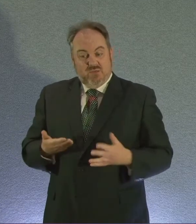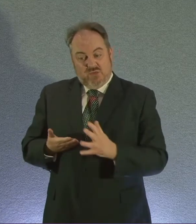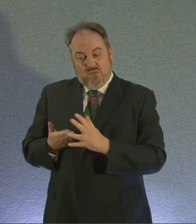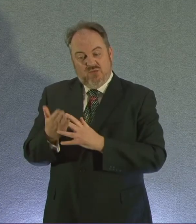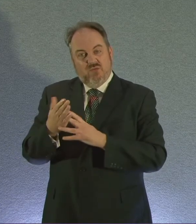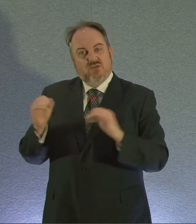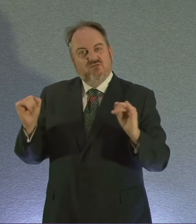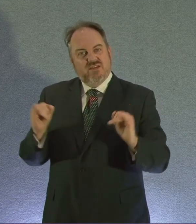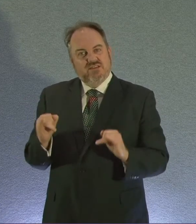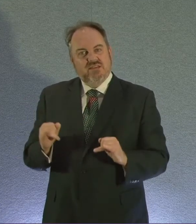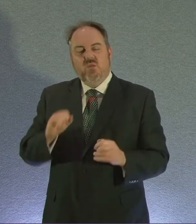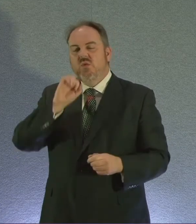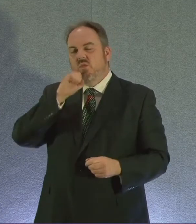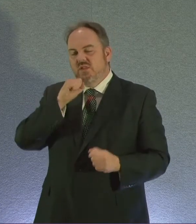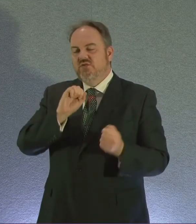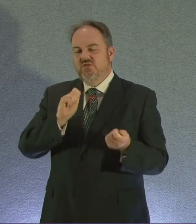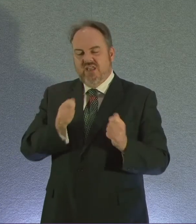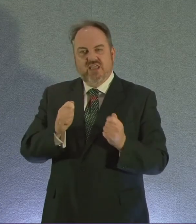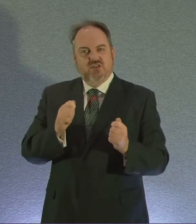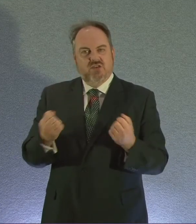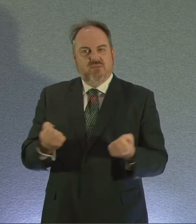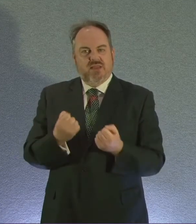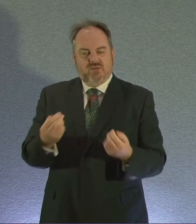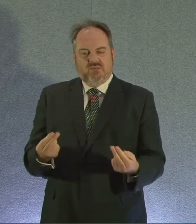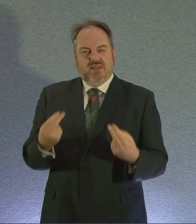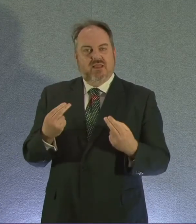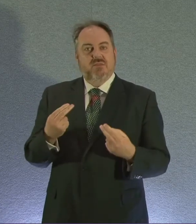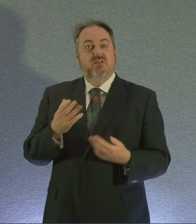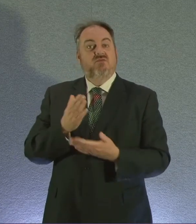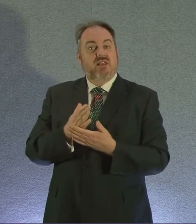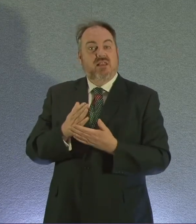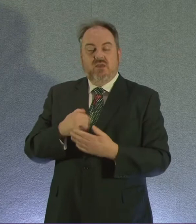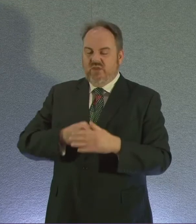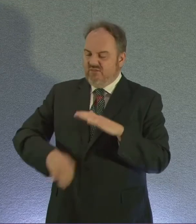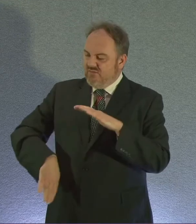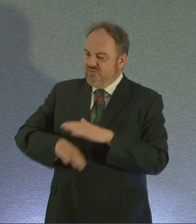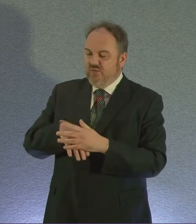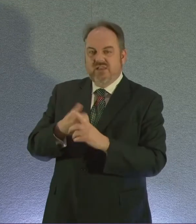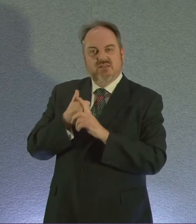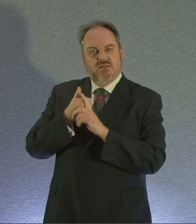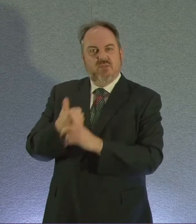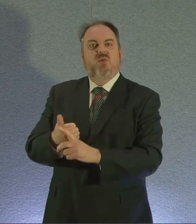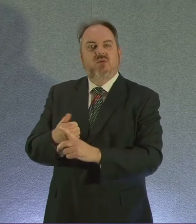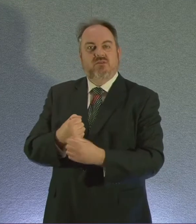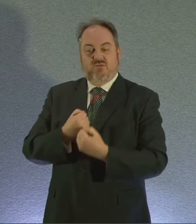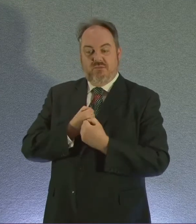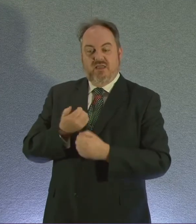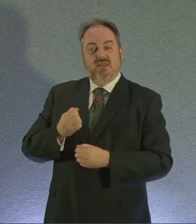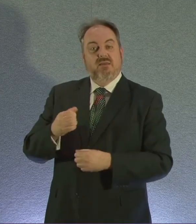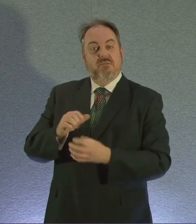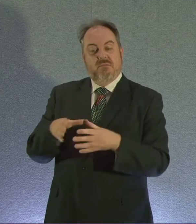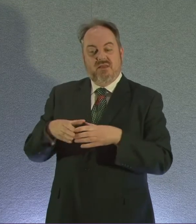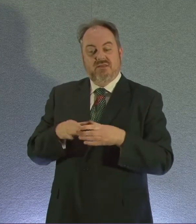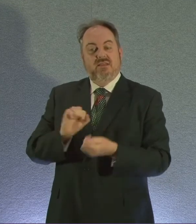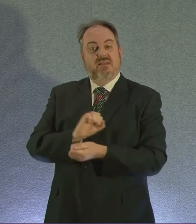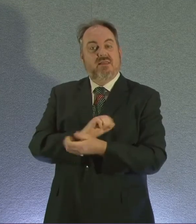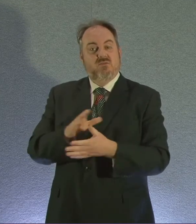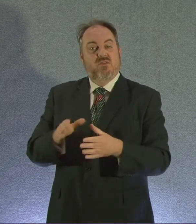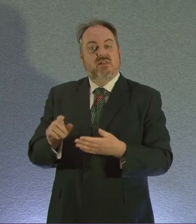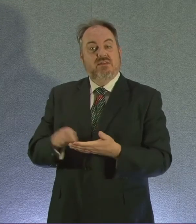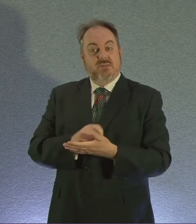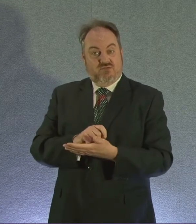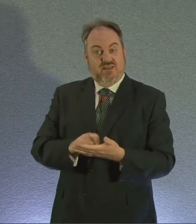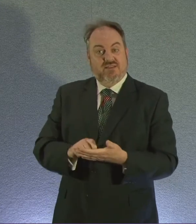see that remedied. But for now, Presiding Officer, I'm quite happy to offer the full-throated support of the Liberal Democrats tonight. Thank you very much,